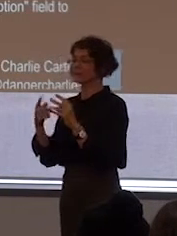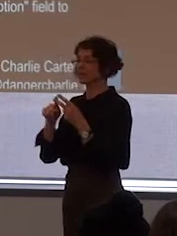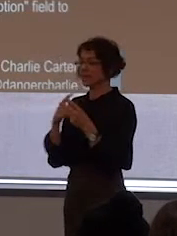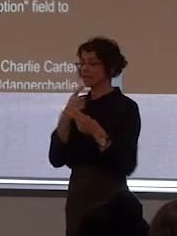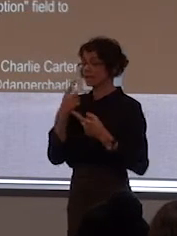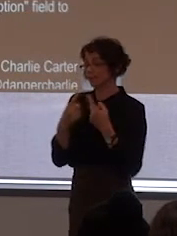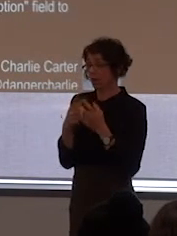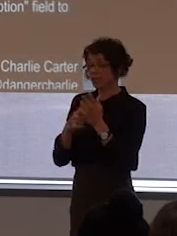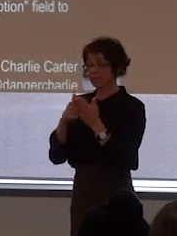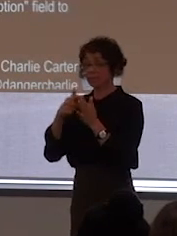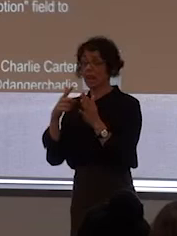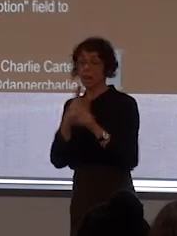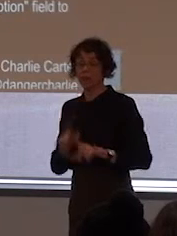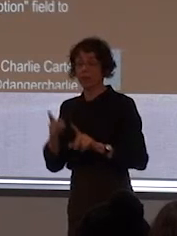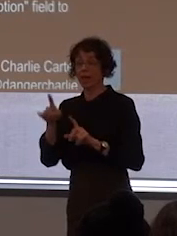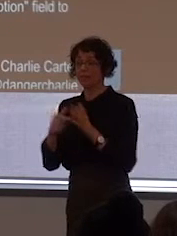text direction,